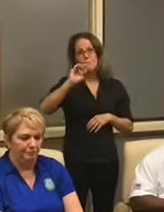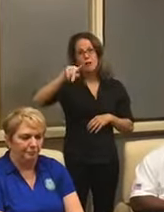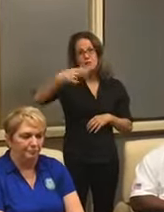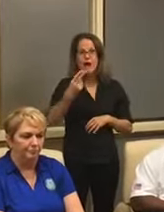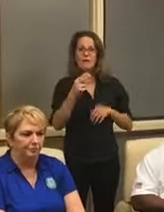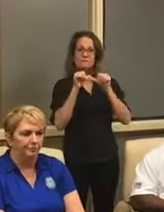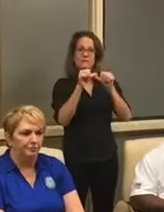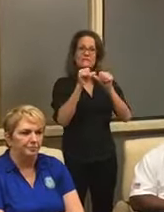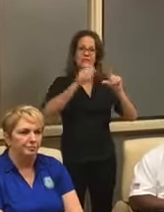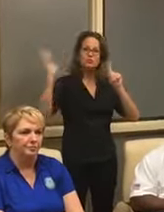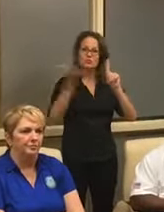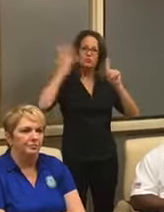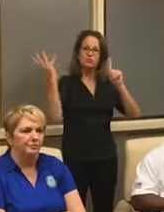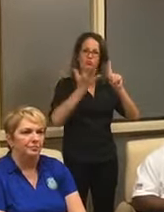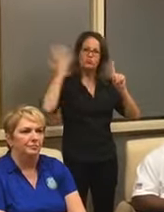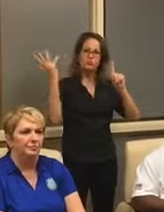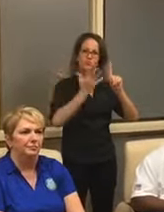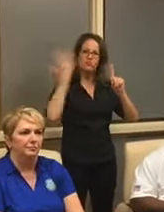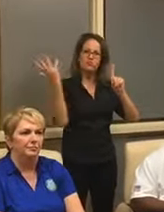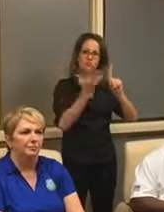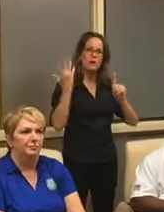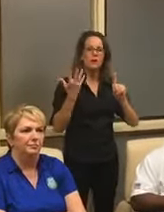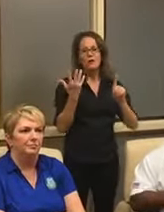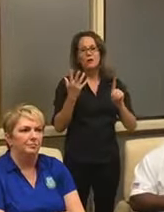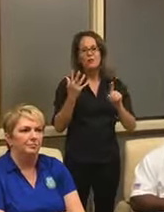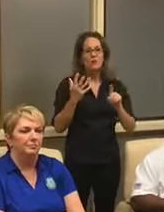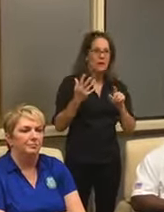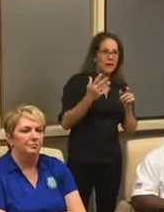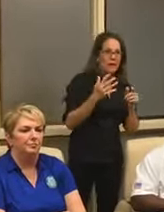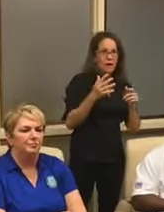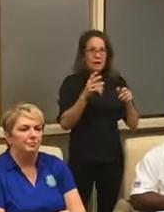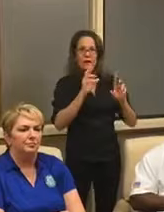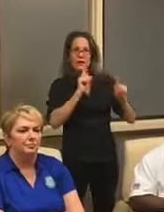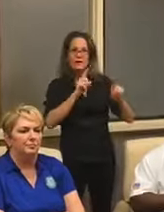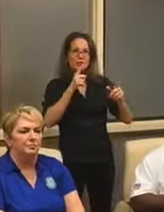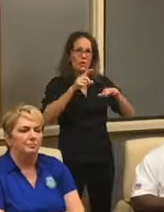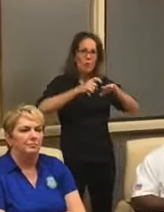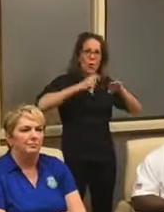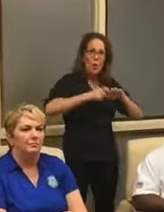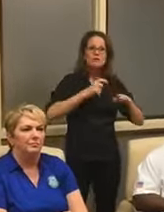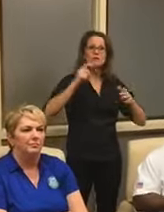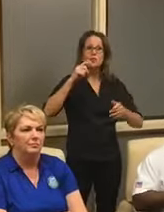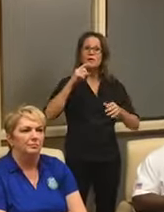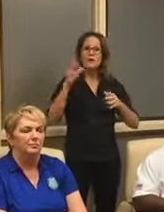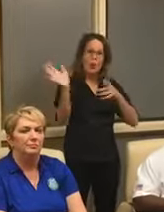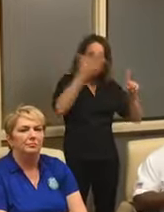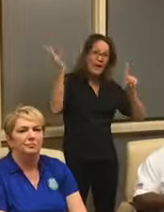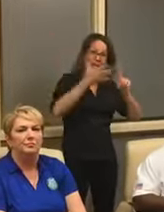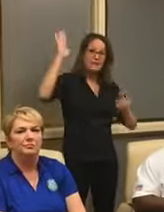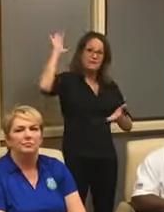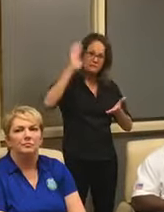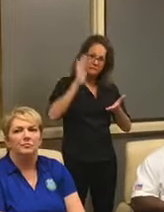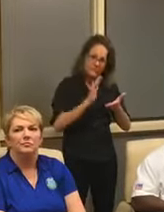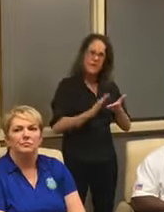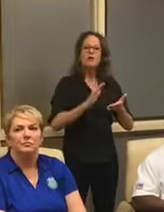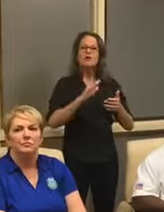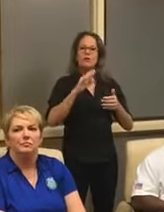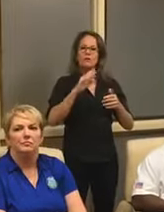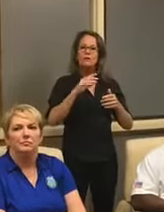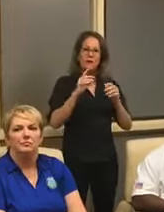pull everybody off the road. We're going to cue all the calls coming in. And as soon as the winds die down, it's safe for us to respond. We'll go to them in order of